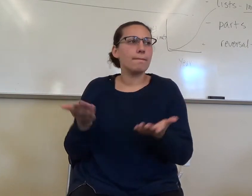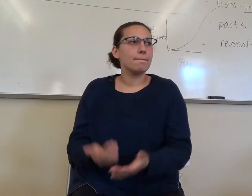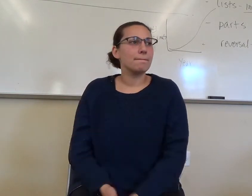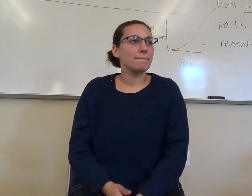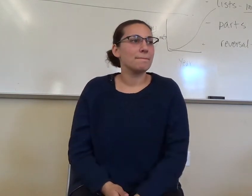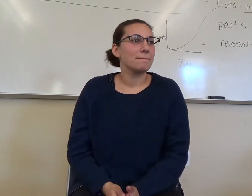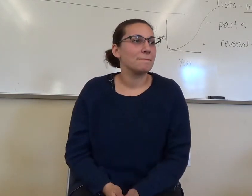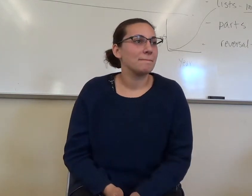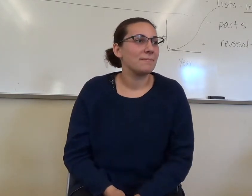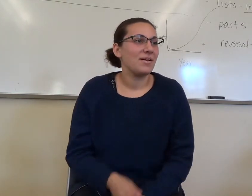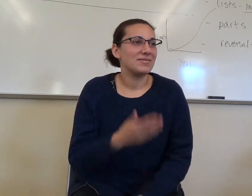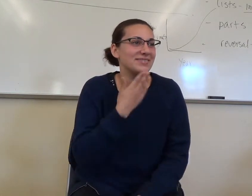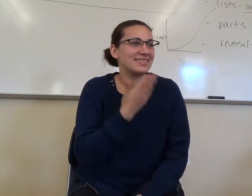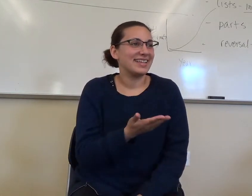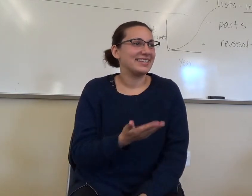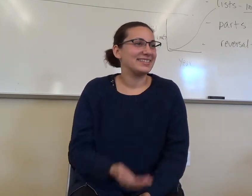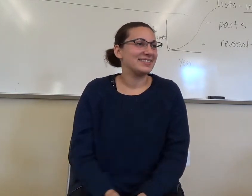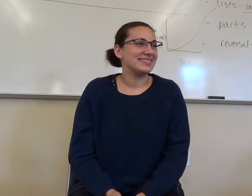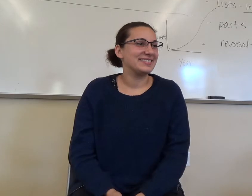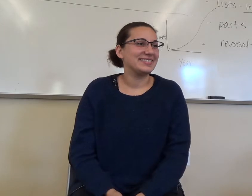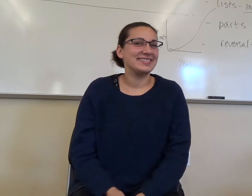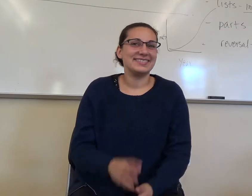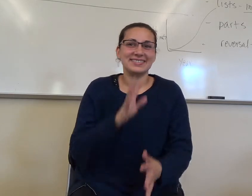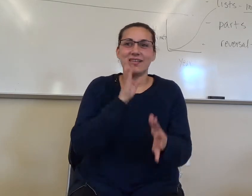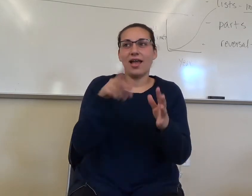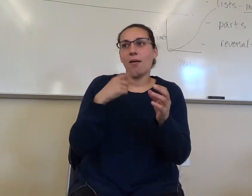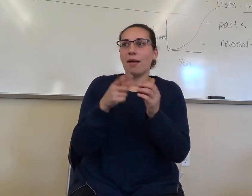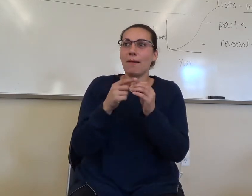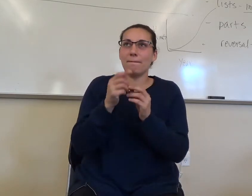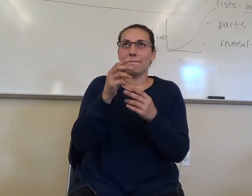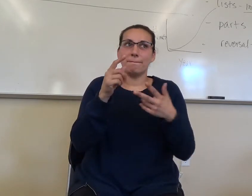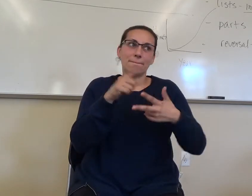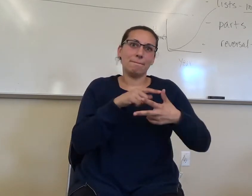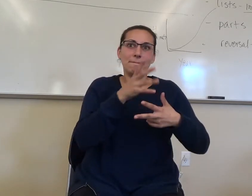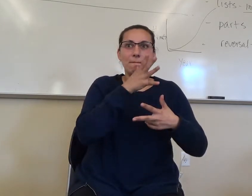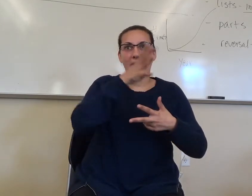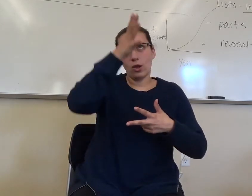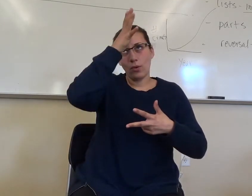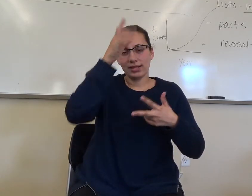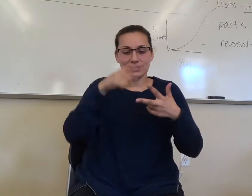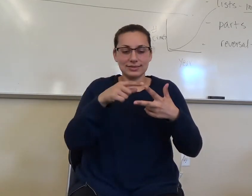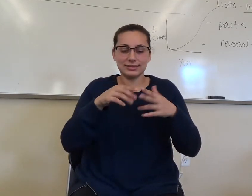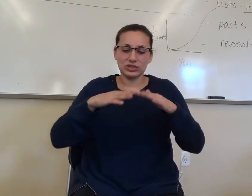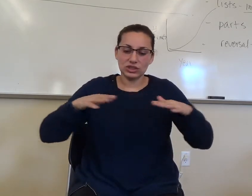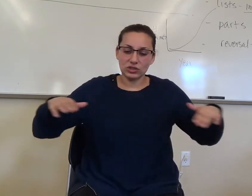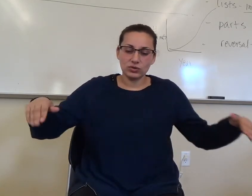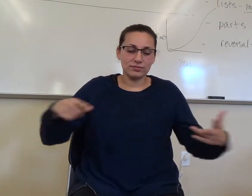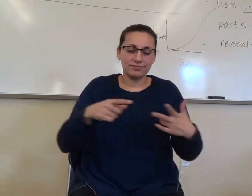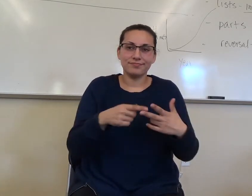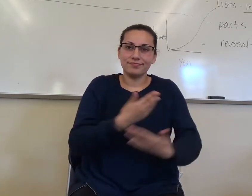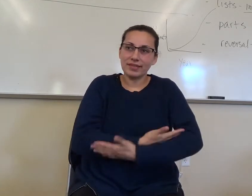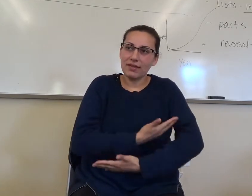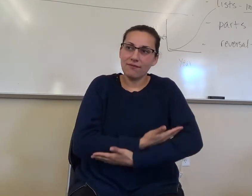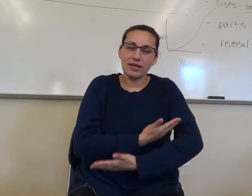see they're talking about parents, children, parents, infants, parents,